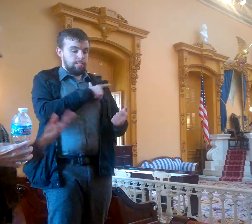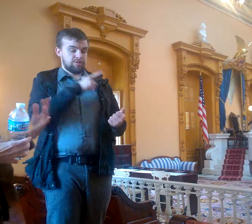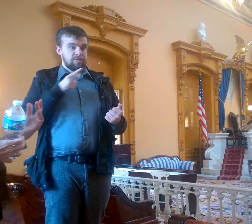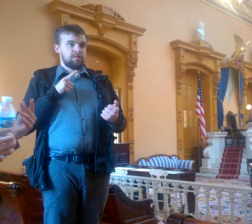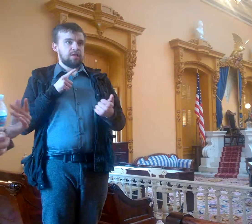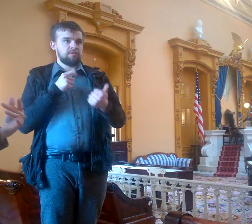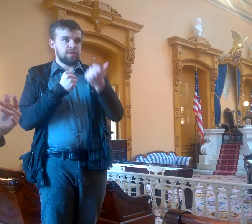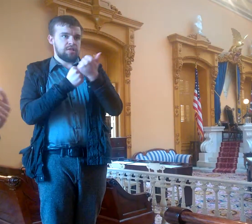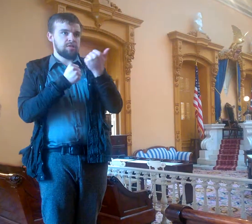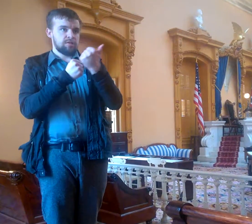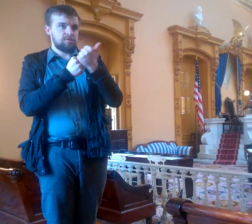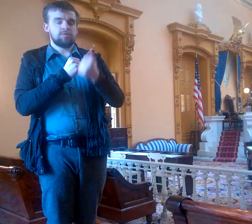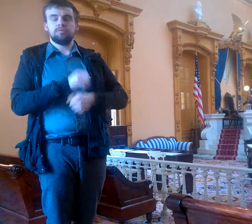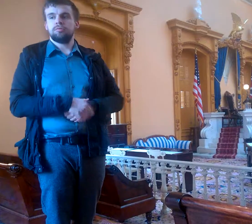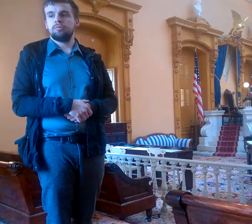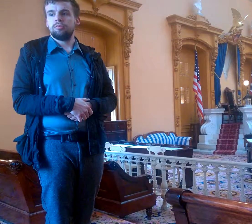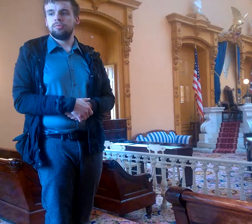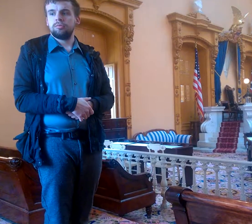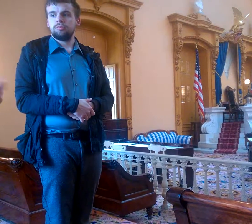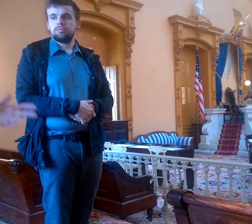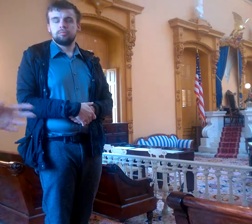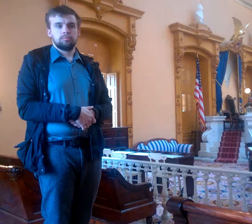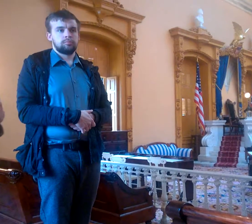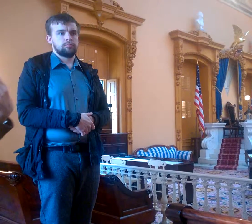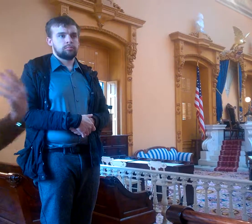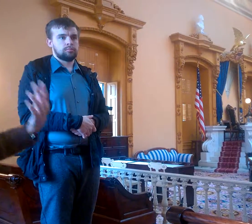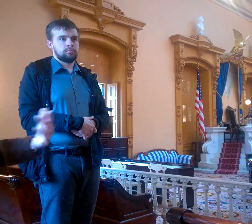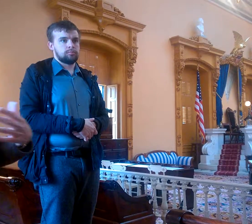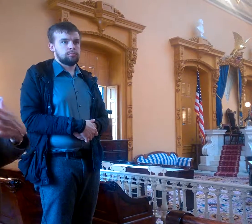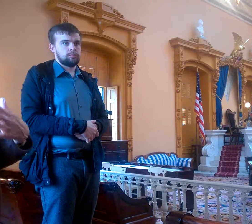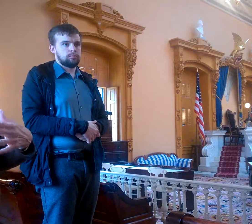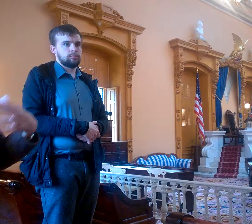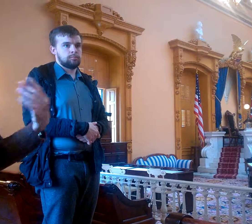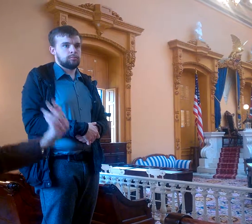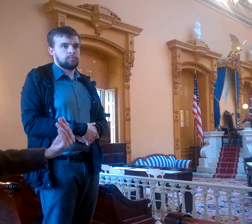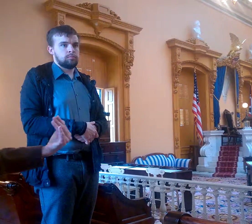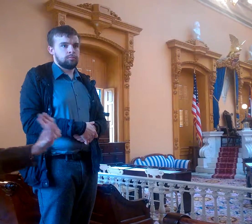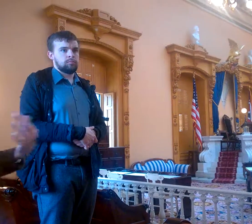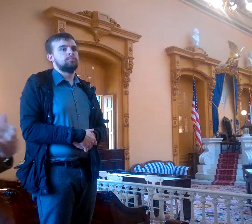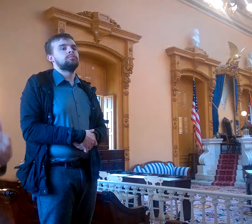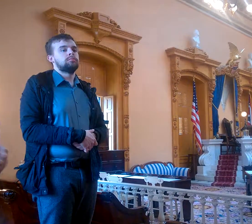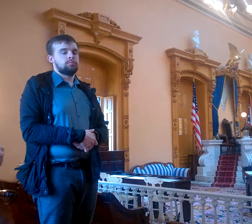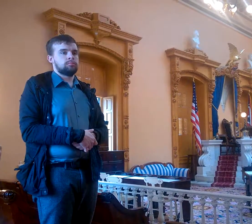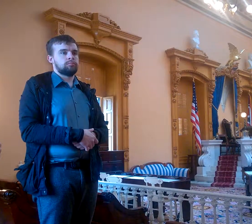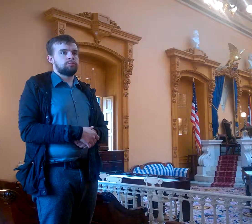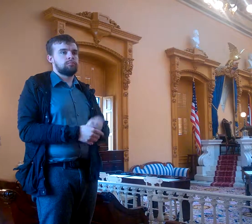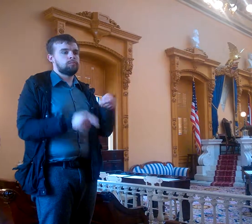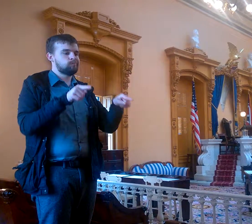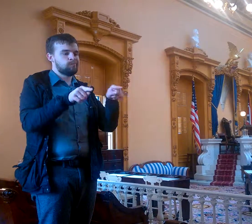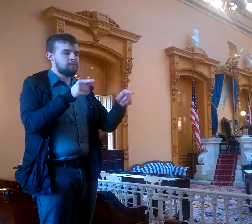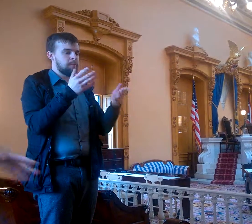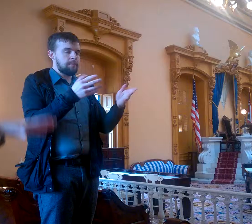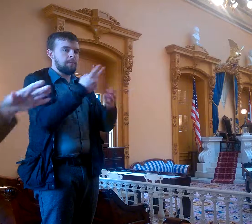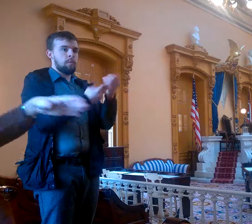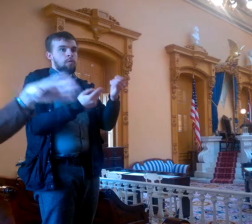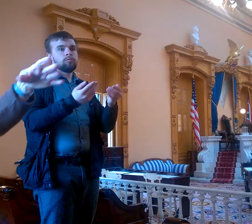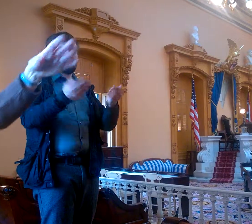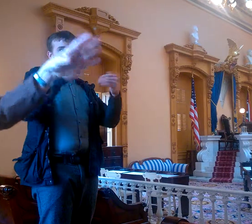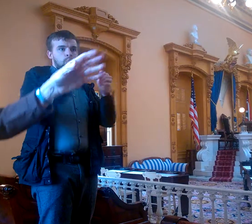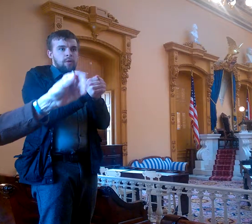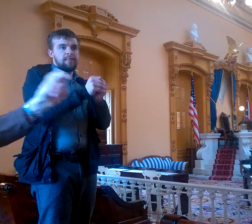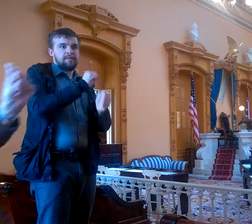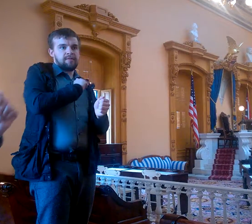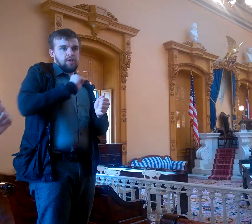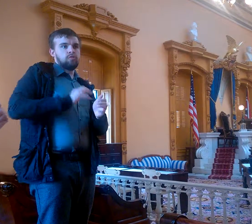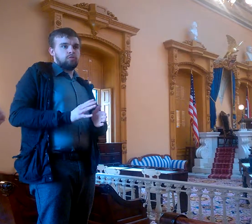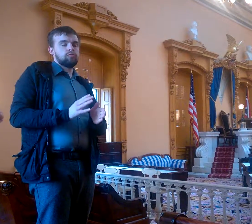legislative assistants. And one or both of those might come with the senator. So they sit